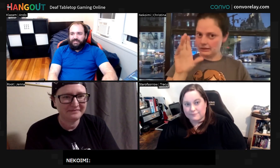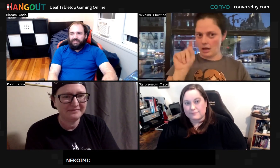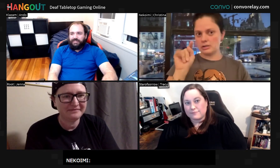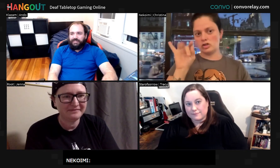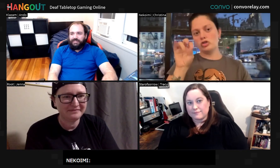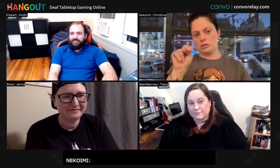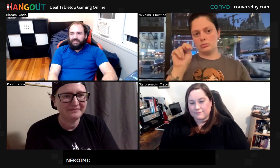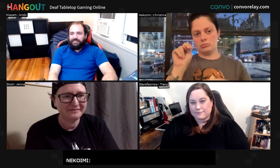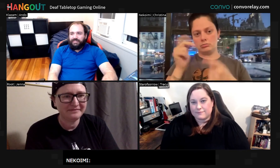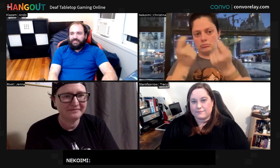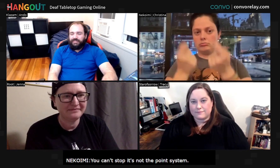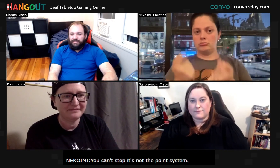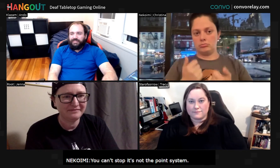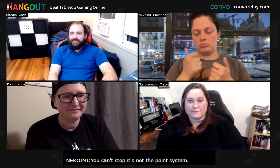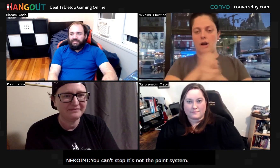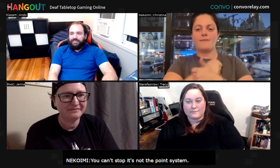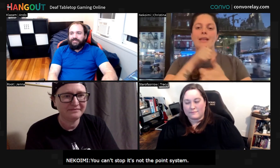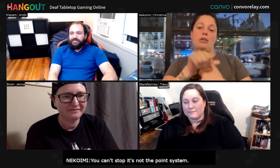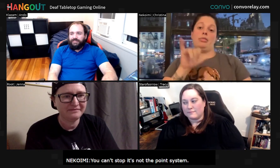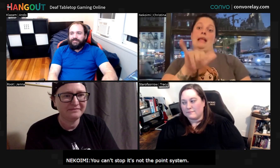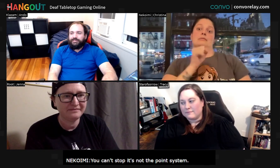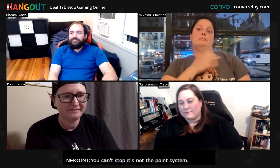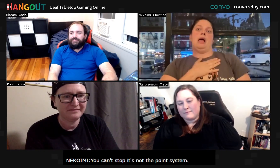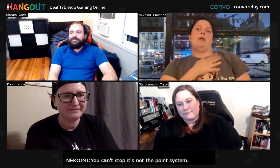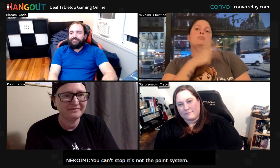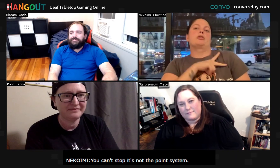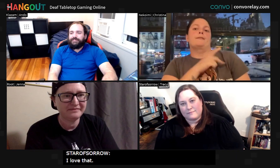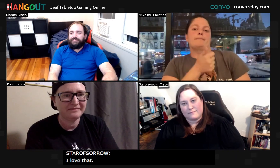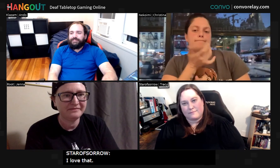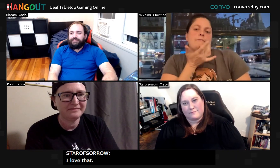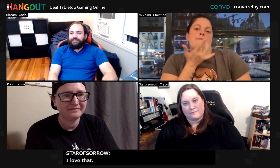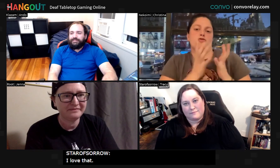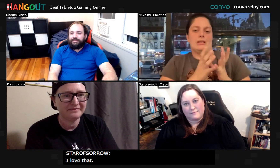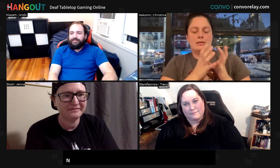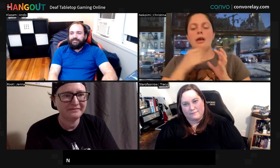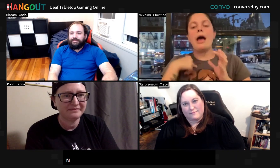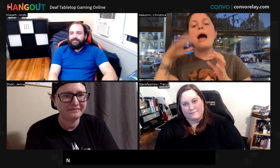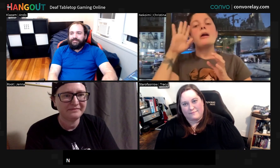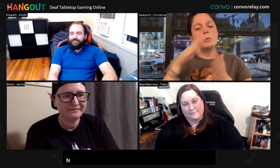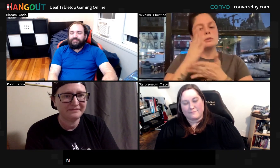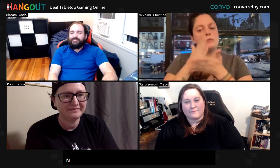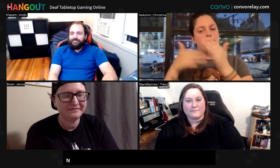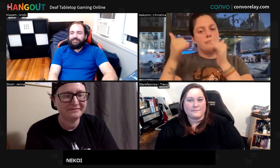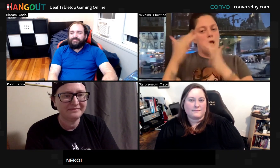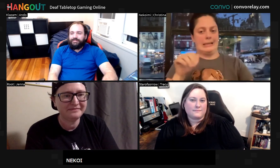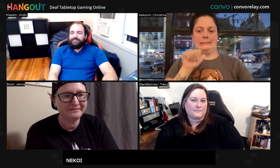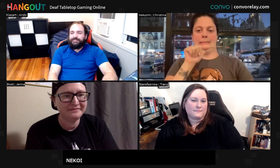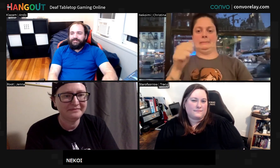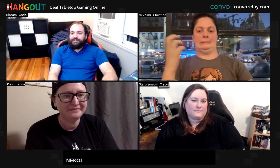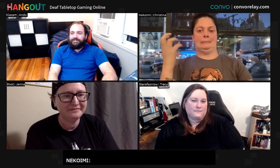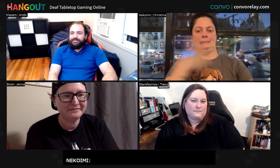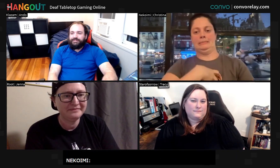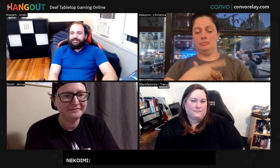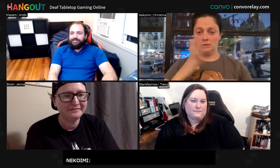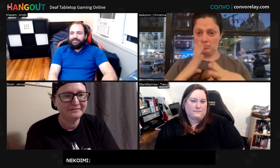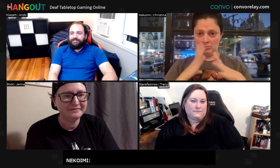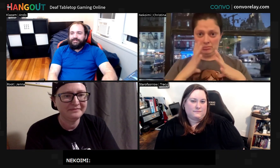Yes, that is deductions. That's my personal favorite. I know some players